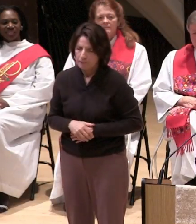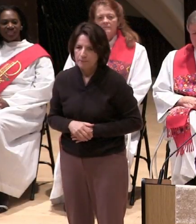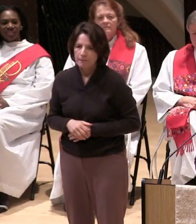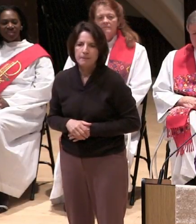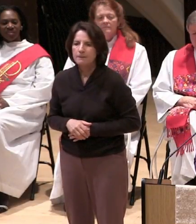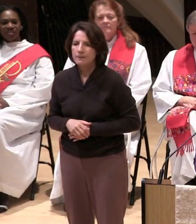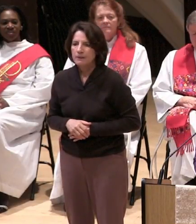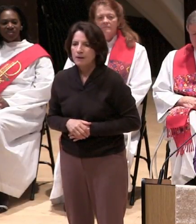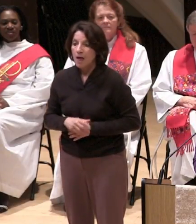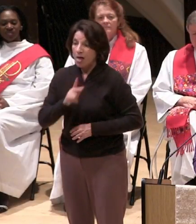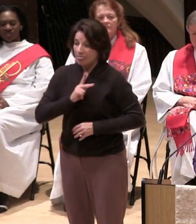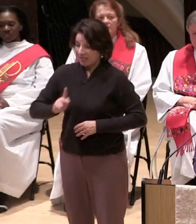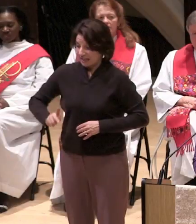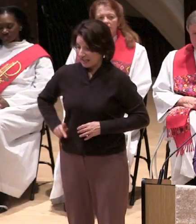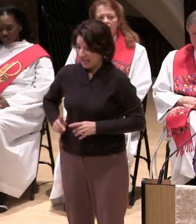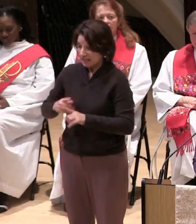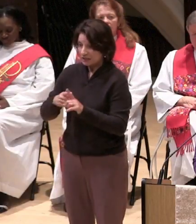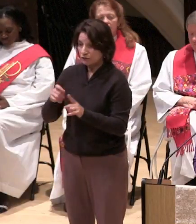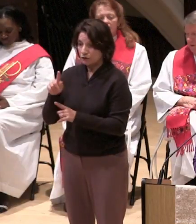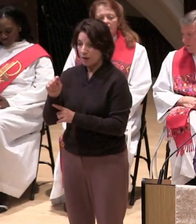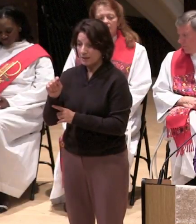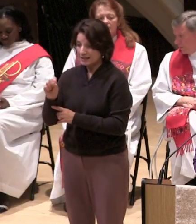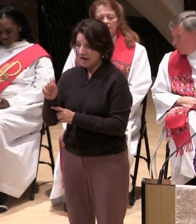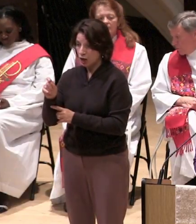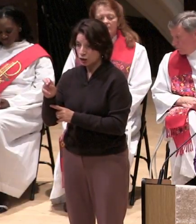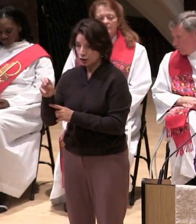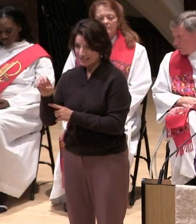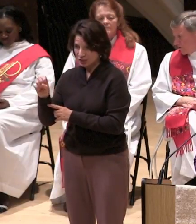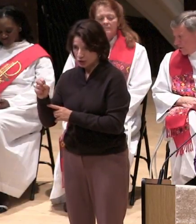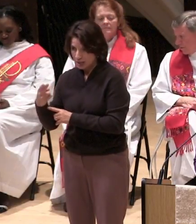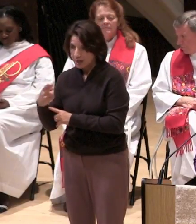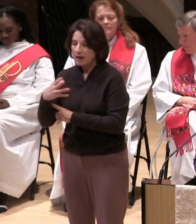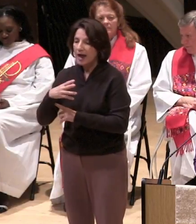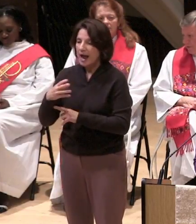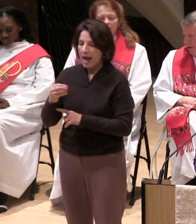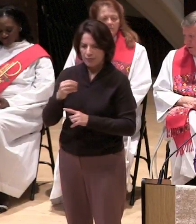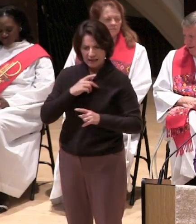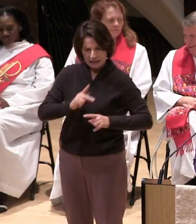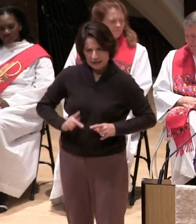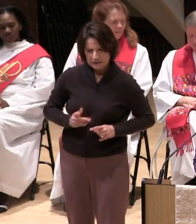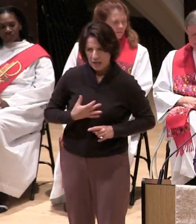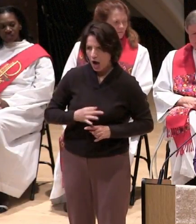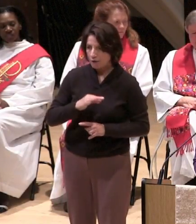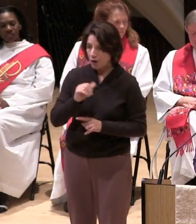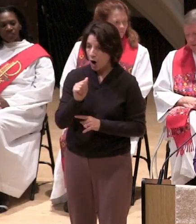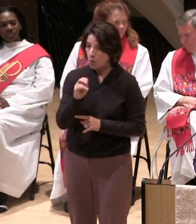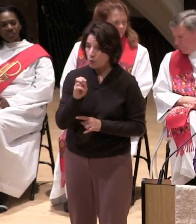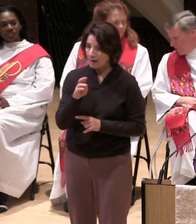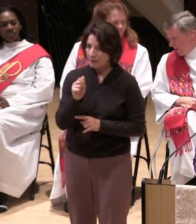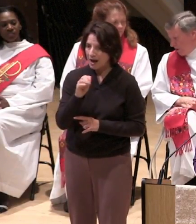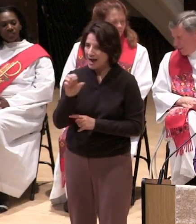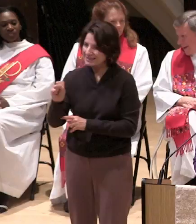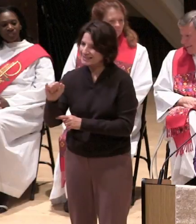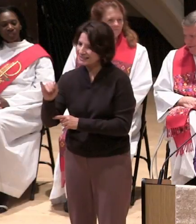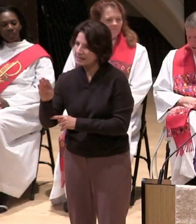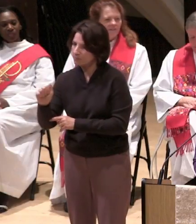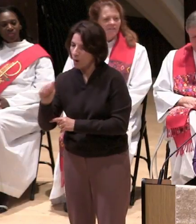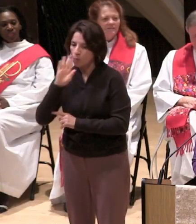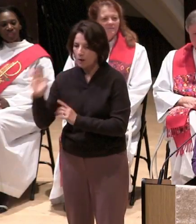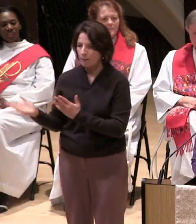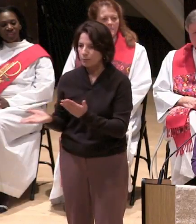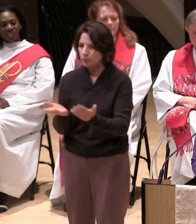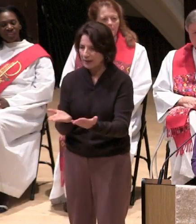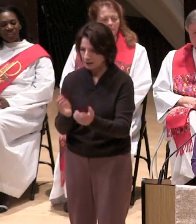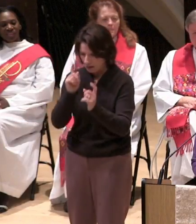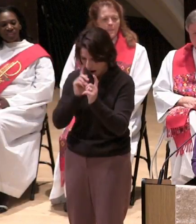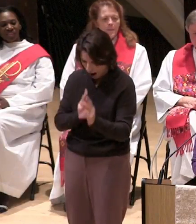you. The kings of Tarshish and the isles shall offer gifts. The kings of Arabia and Seba shall bring tribute. All